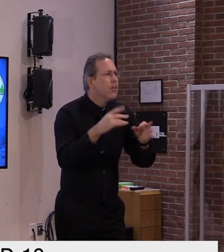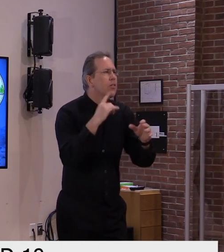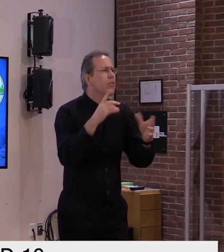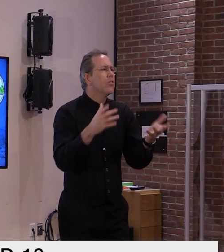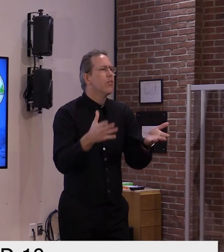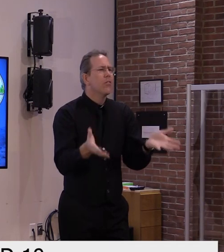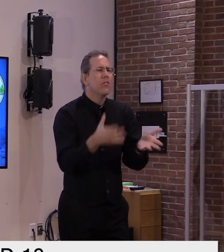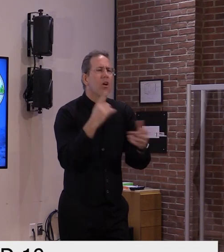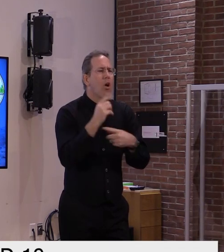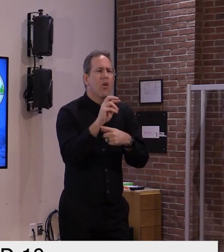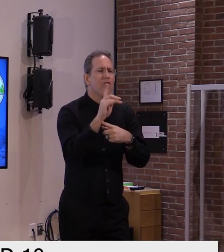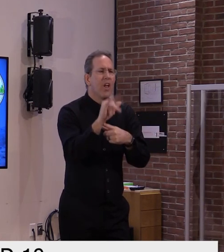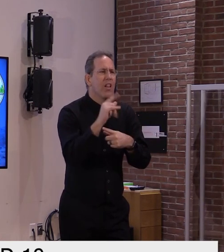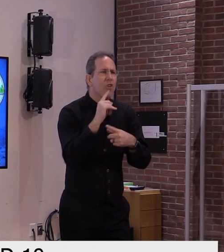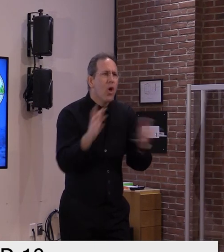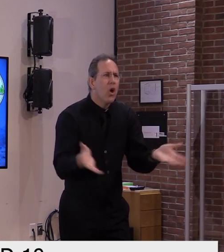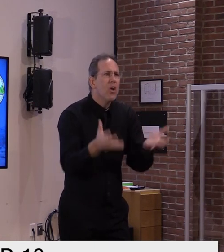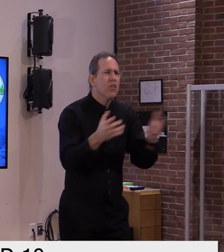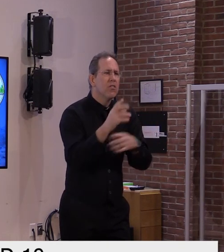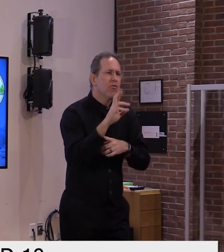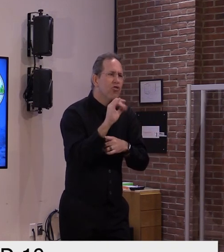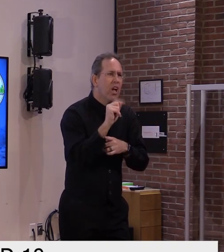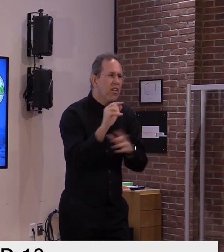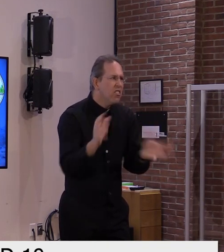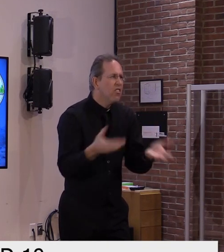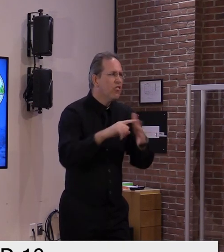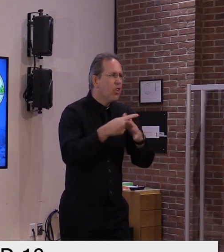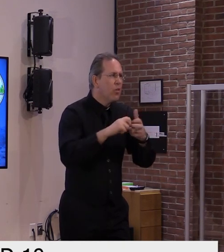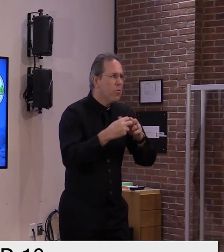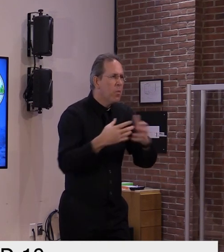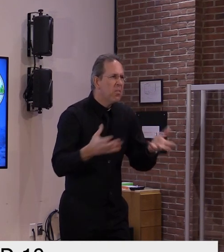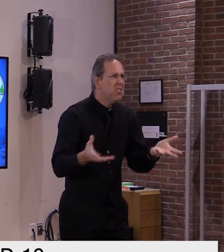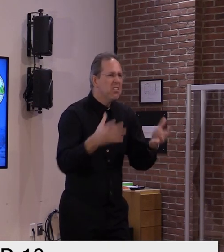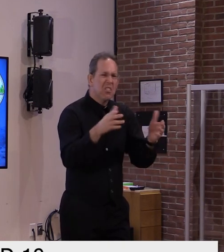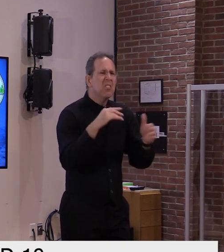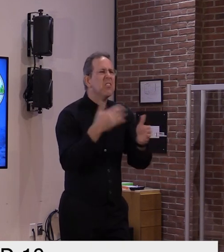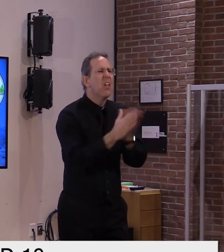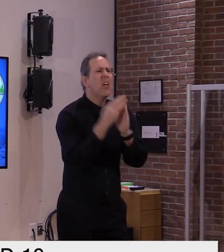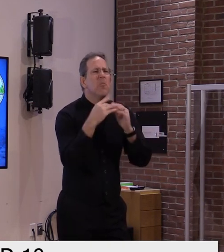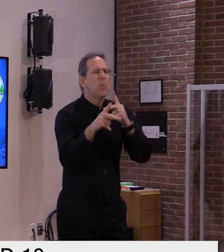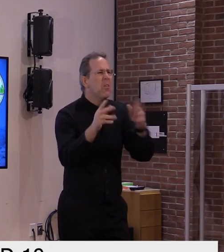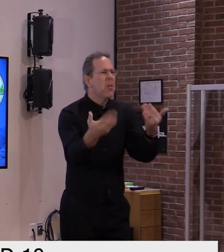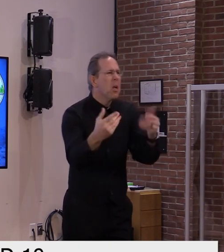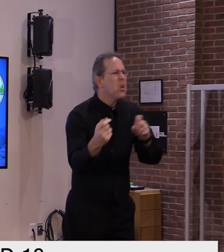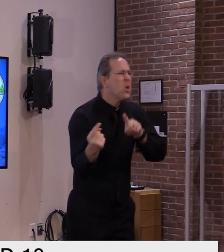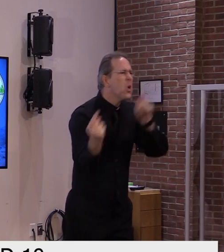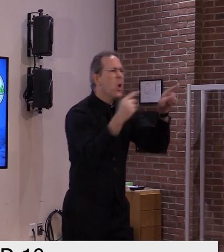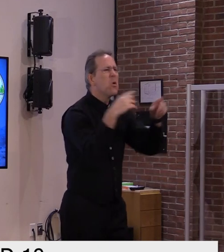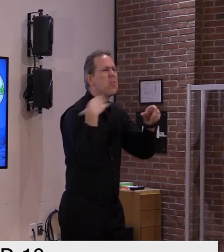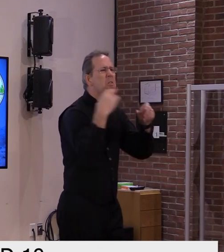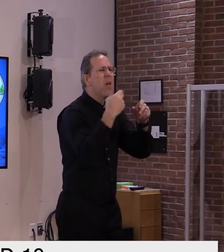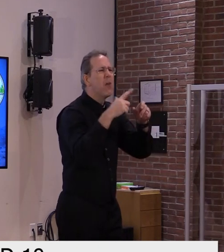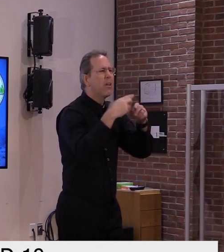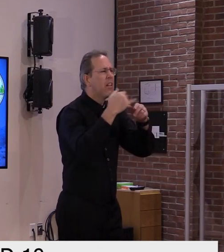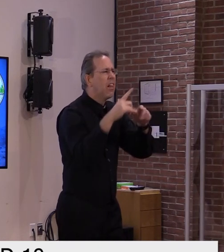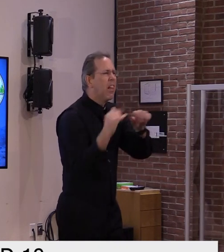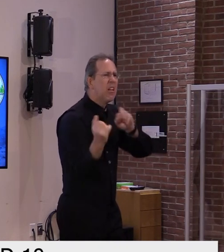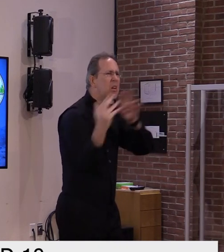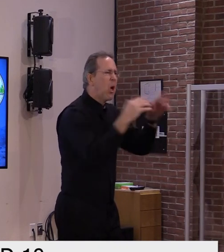barriers to the Capitol, break into the Capitol, break windows, and overwhelm the Capitol